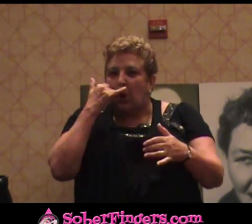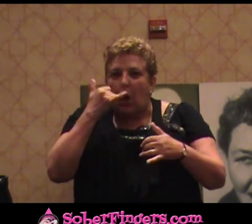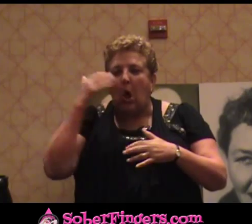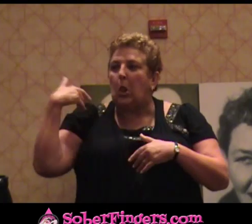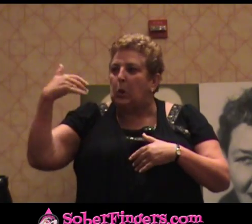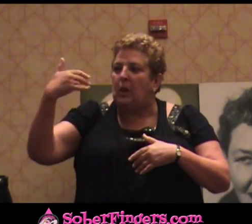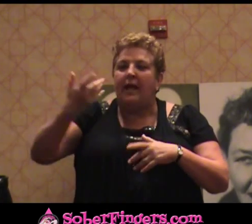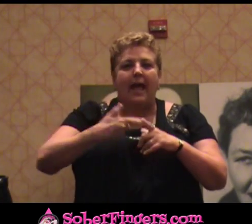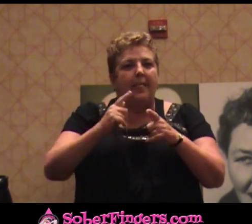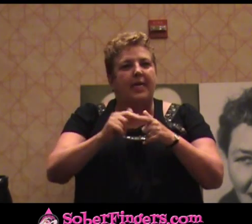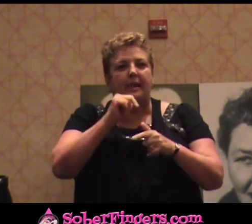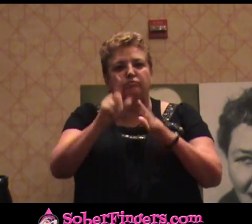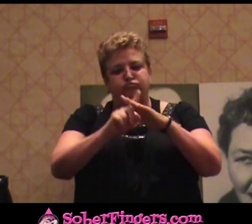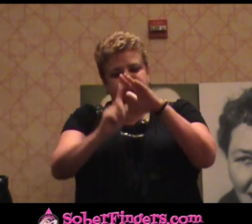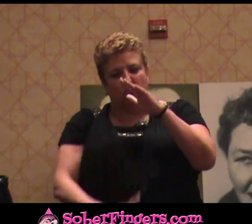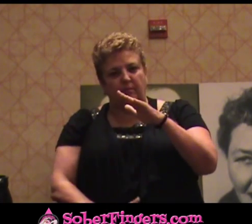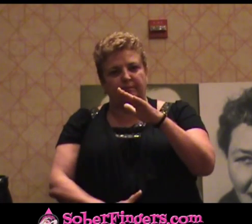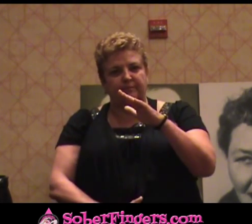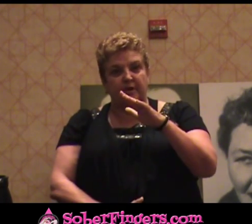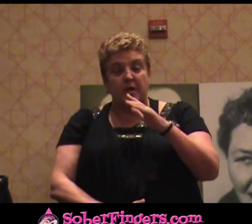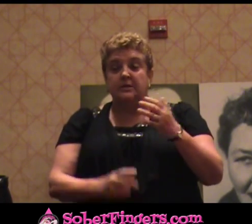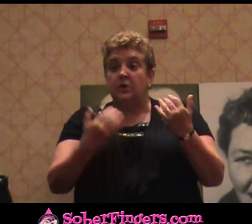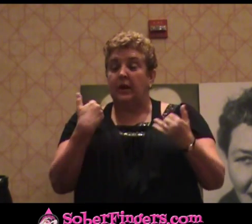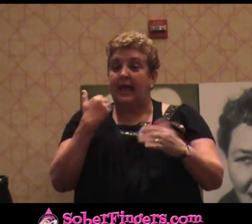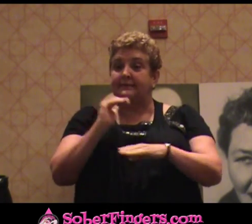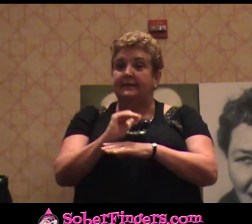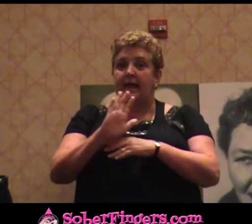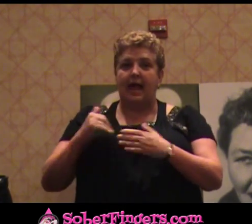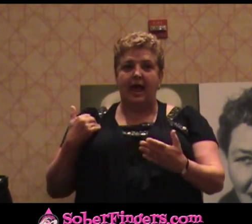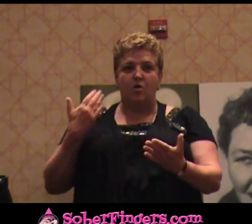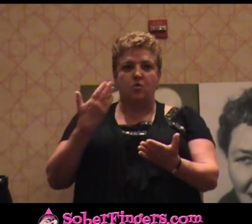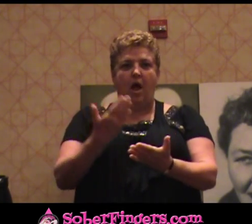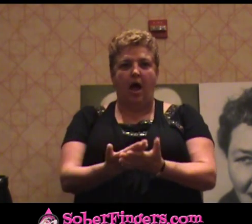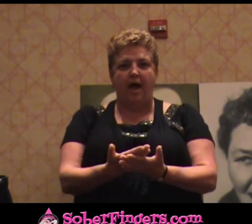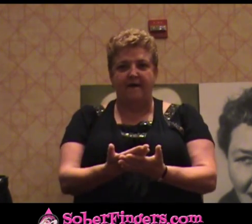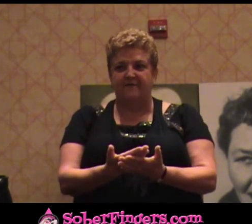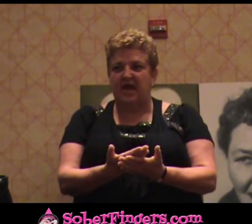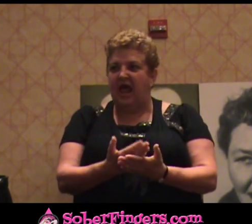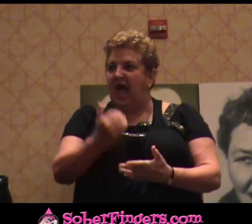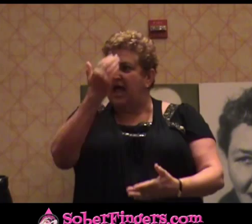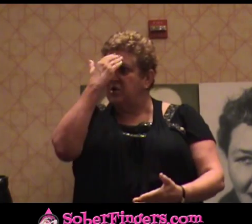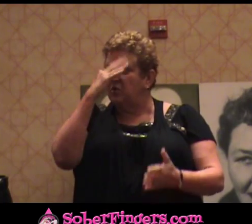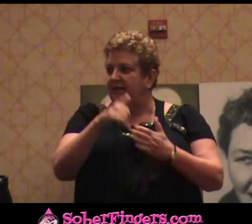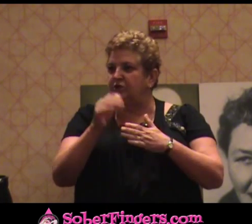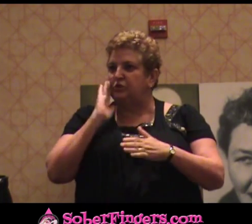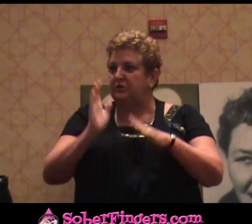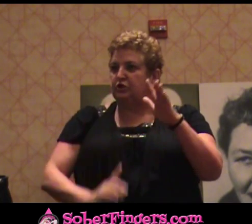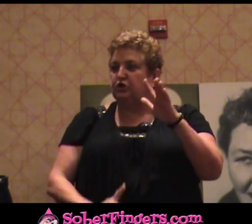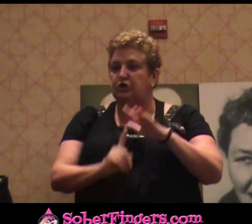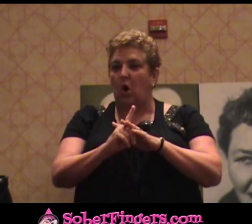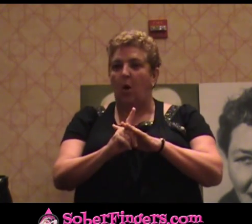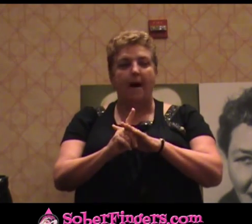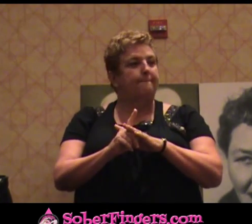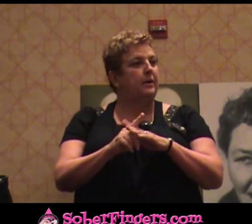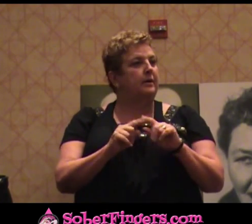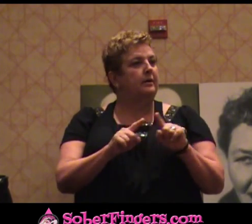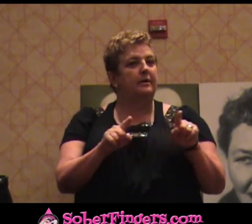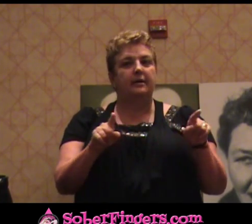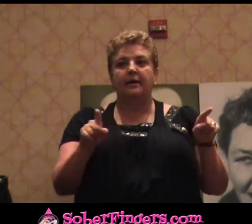I was thinking about her last night when I got here, and I just knew that she would show up somewhere in this room, and I'd probably see her. And